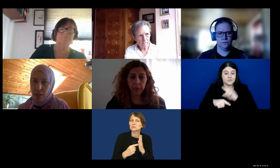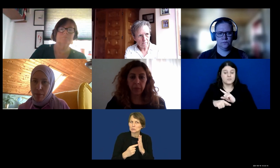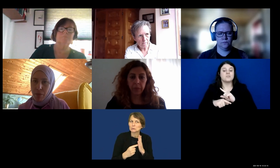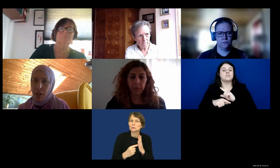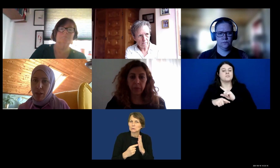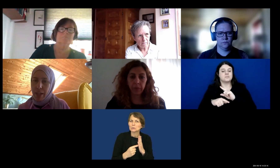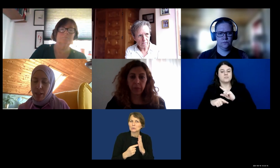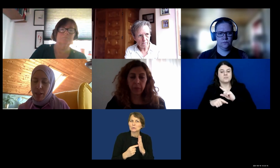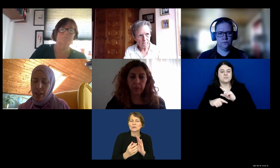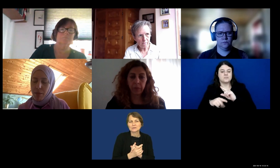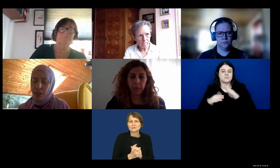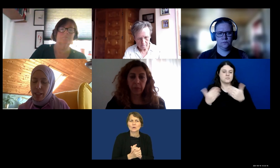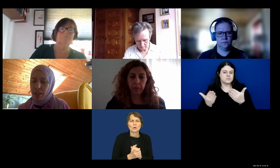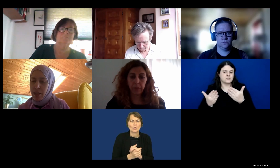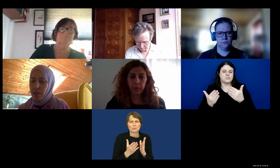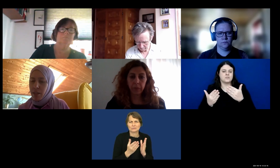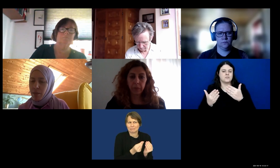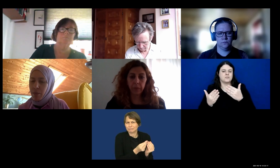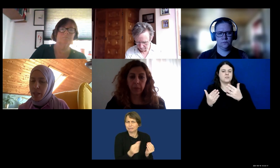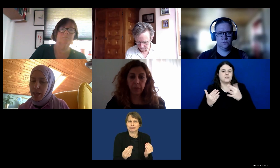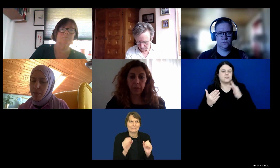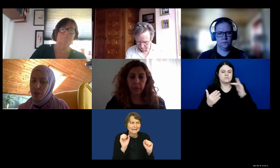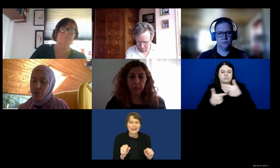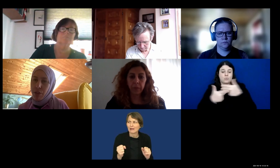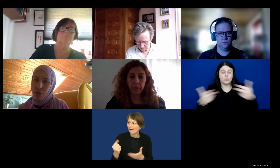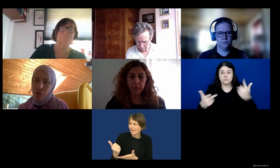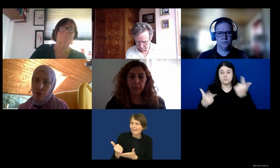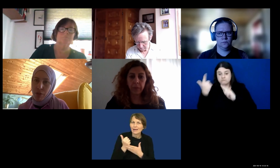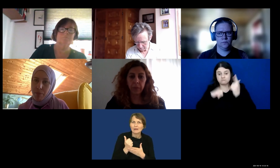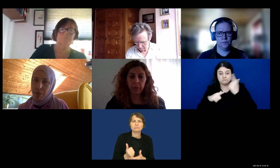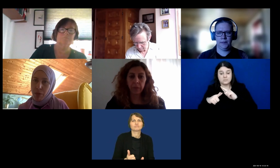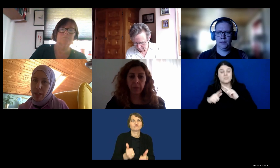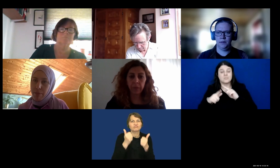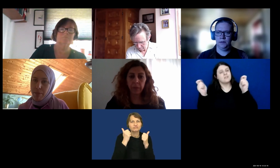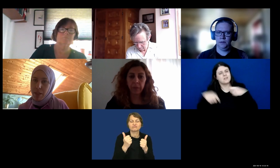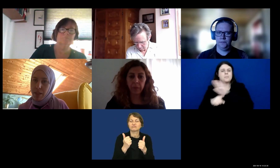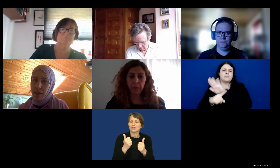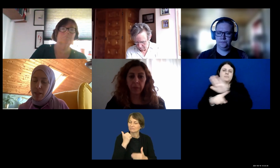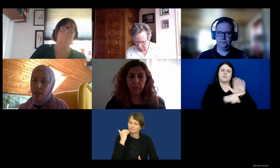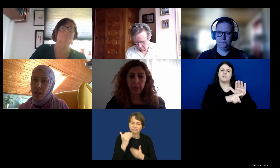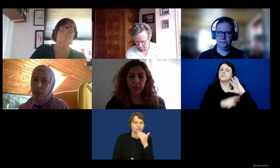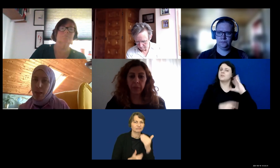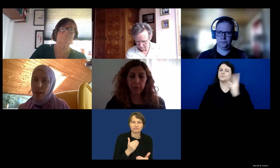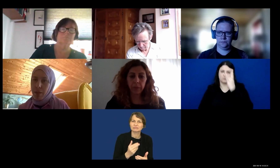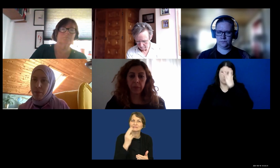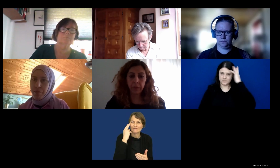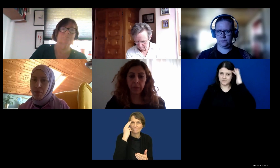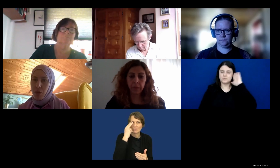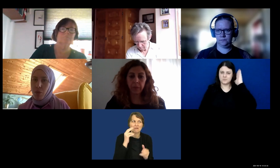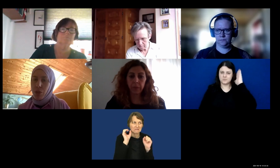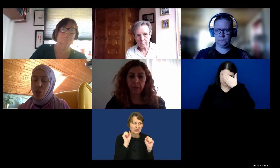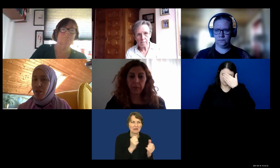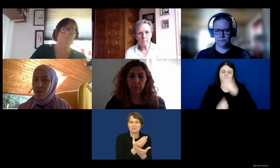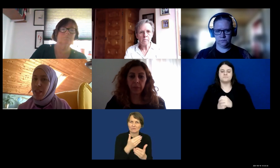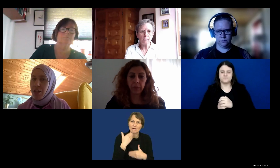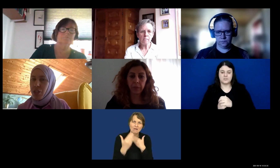features available and can be very useful for people with deafblindness. And I think